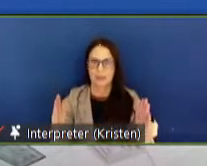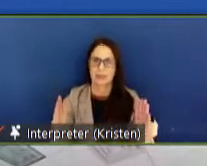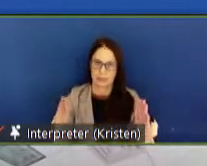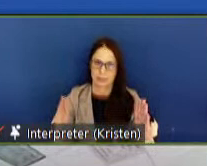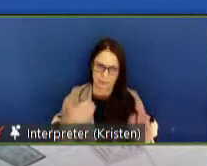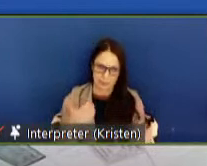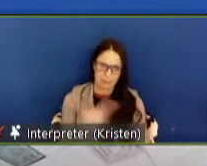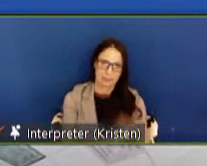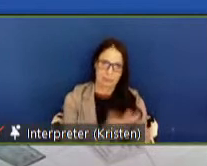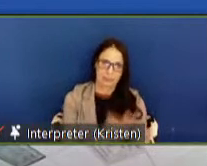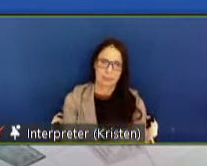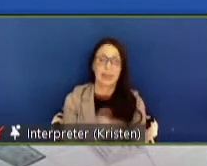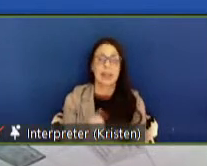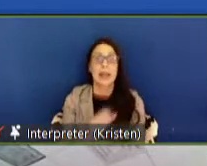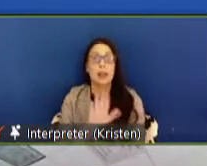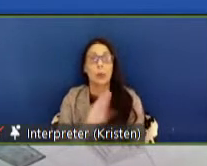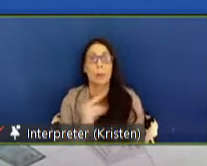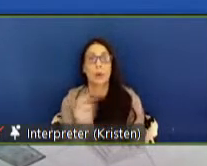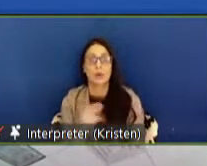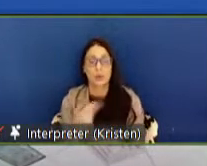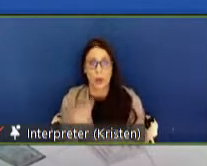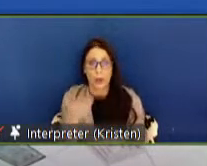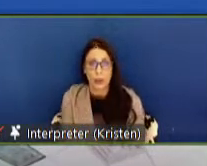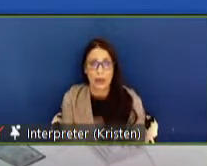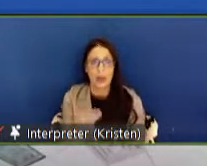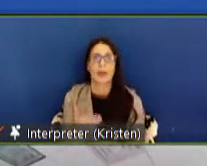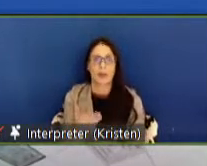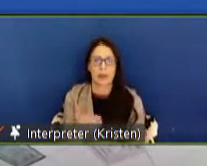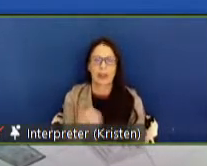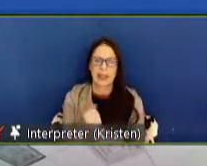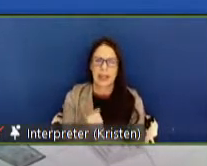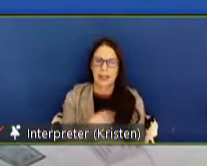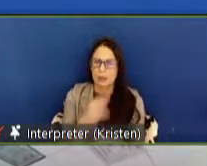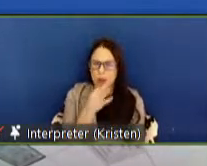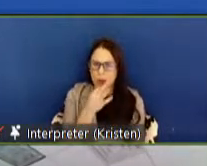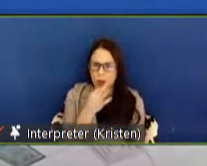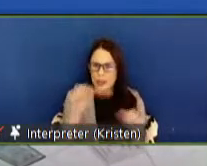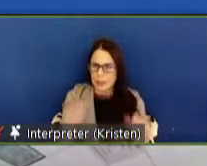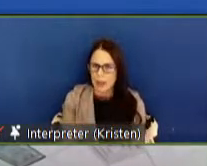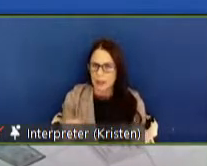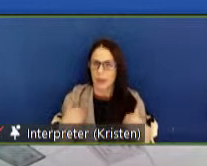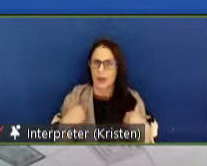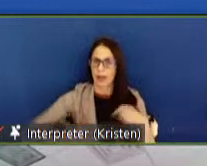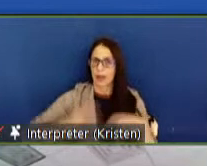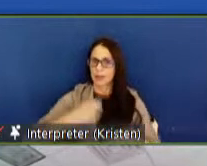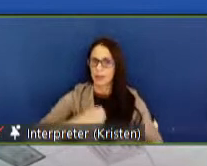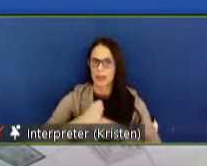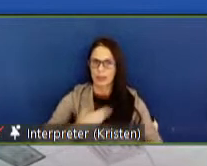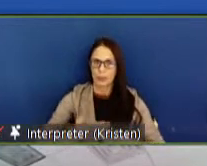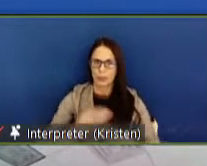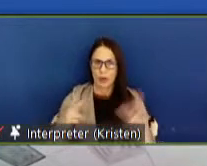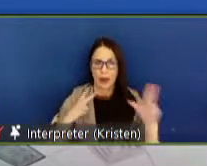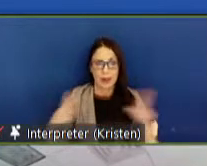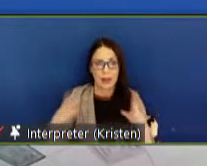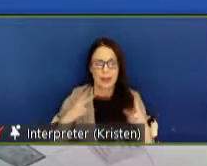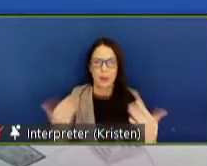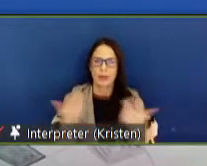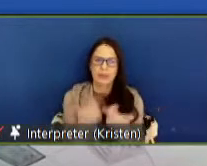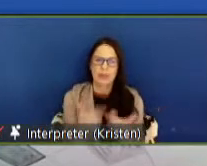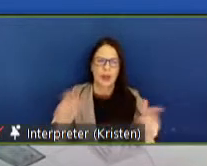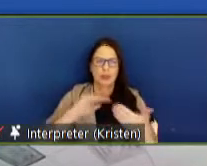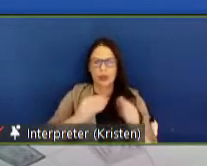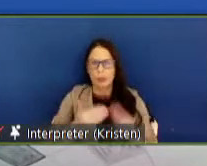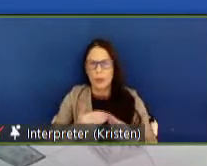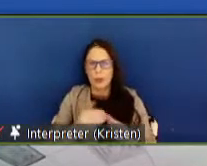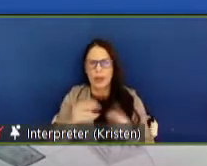it as soon as possible so that you have the highest levels of protection before the holidays. We have large community sites offering up to 1,000